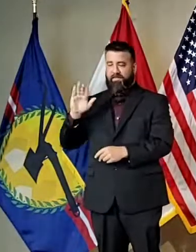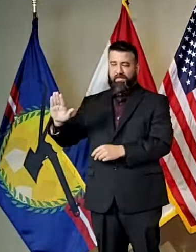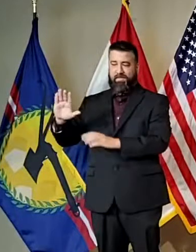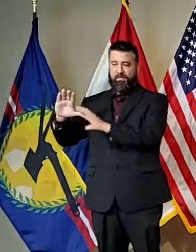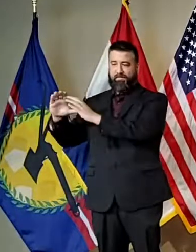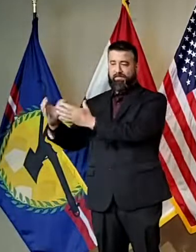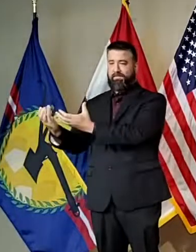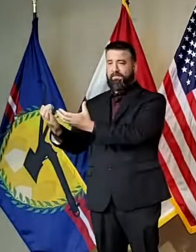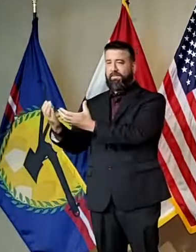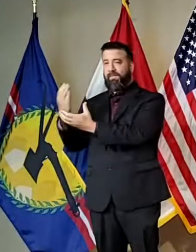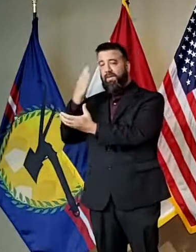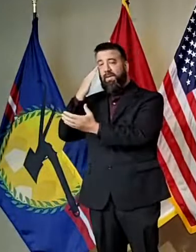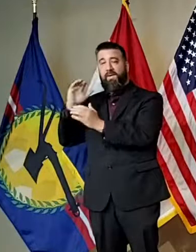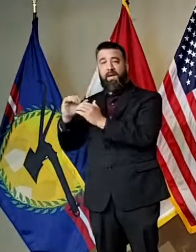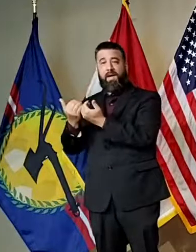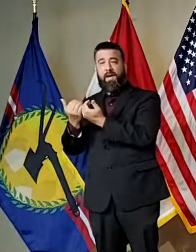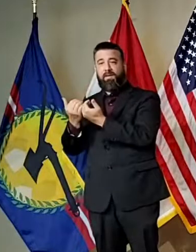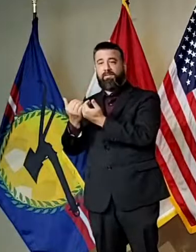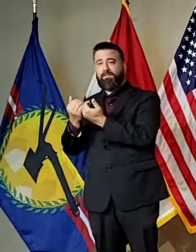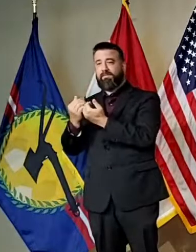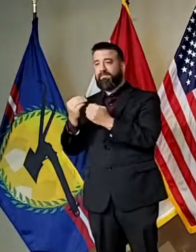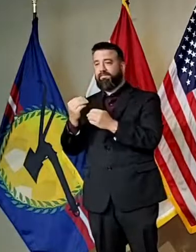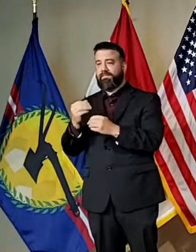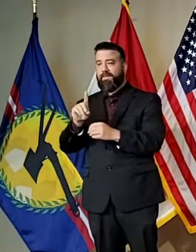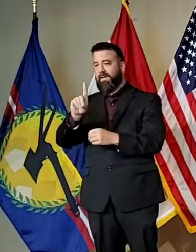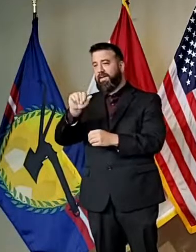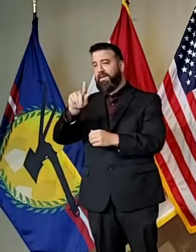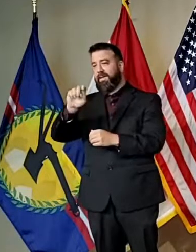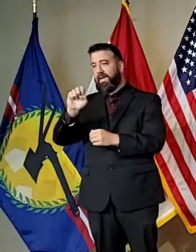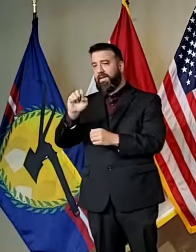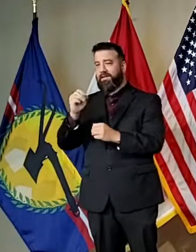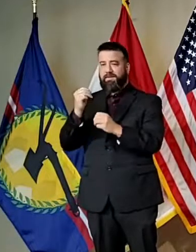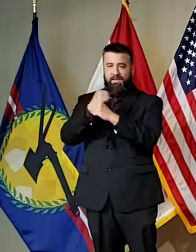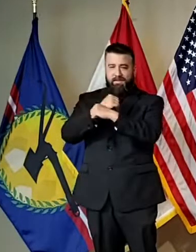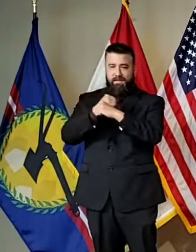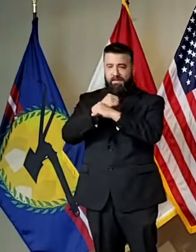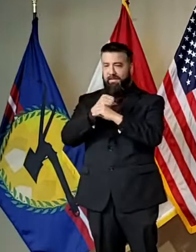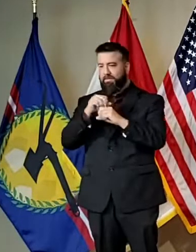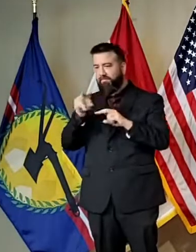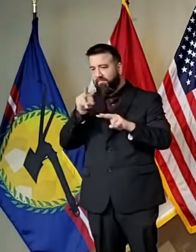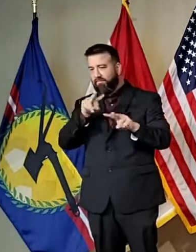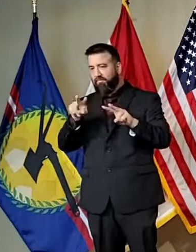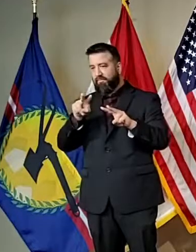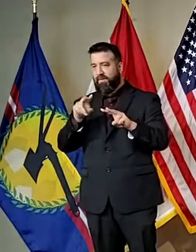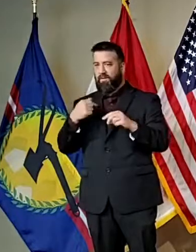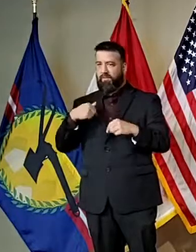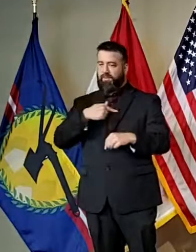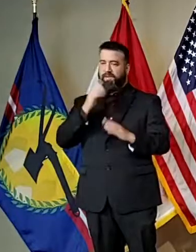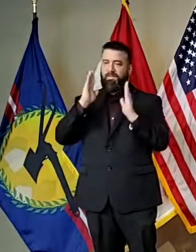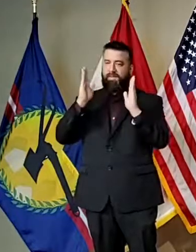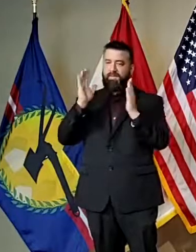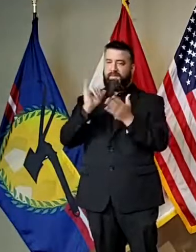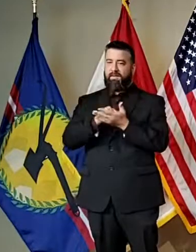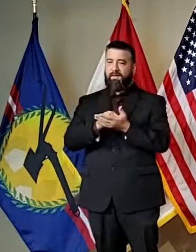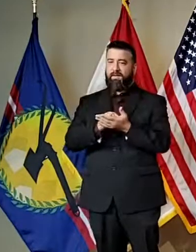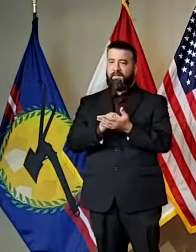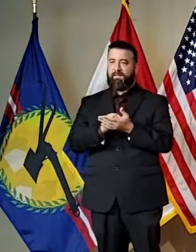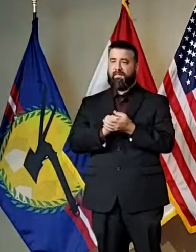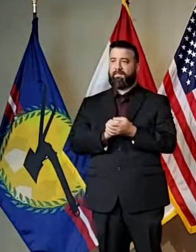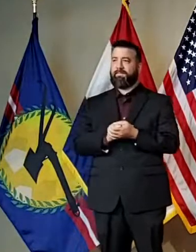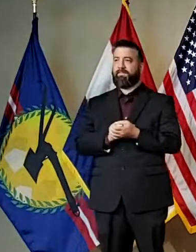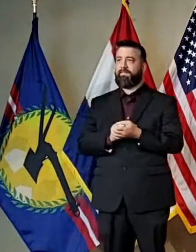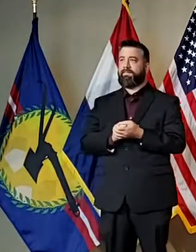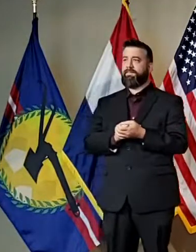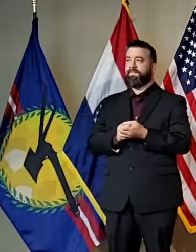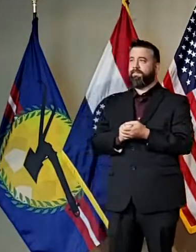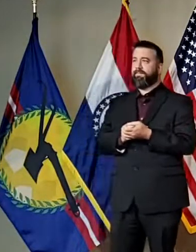what that likelihood is by the statistics in the community of the positivity rate. And then we follow that very closely. With respect, and I think the trail